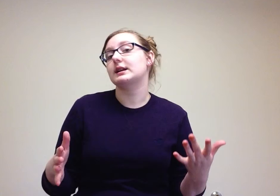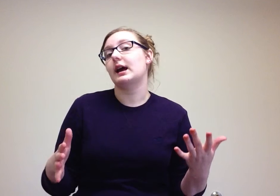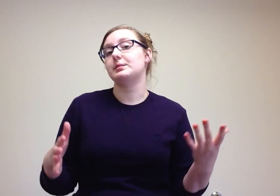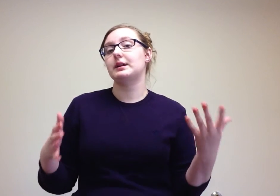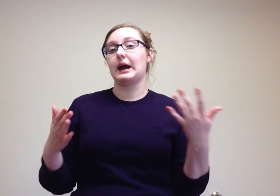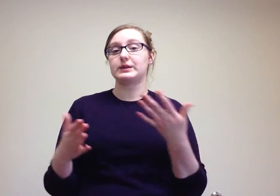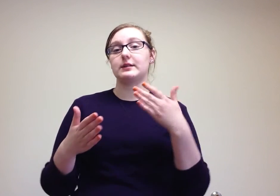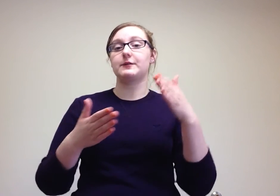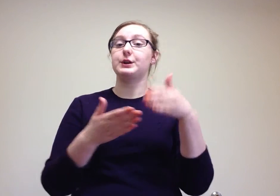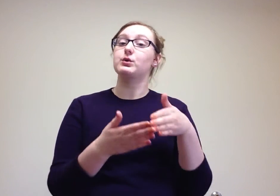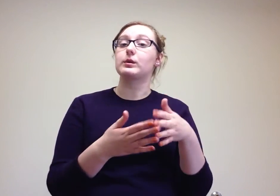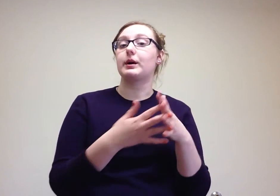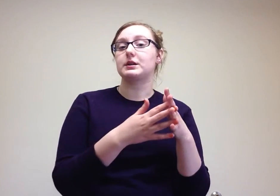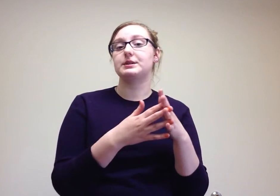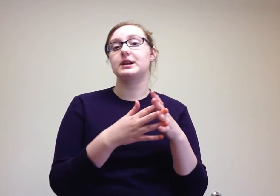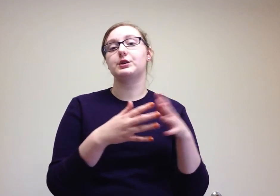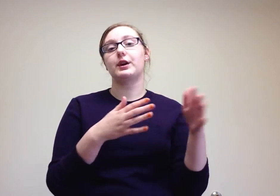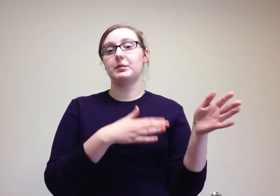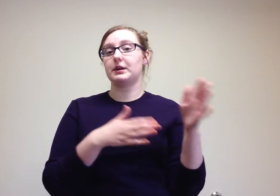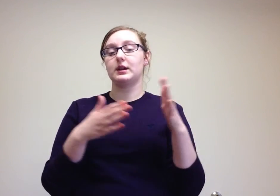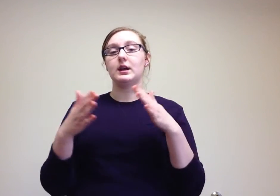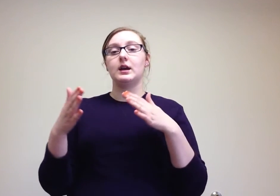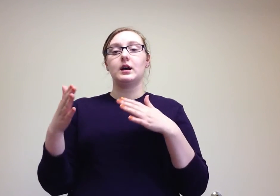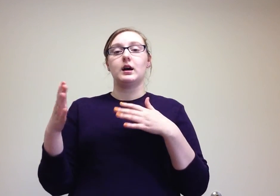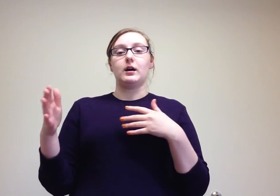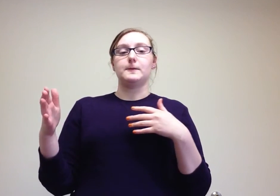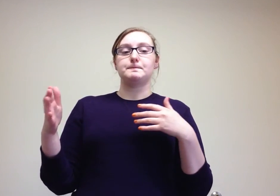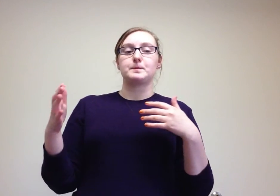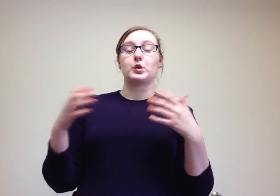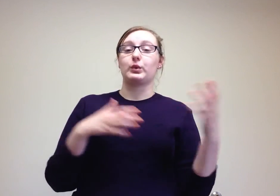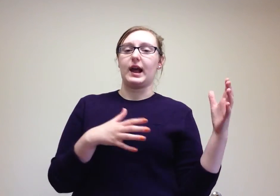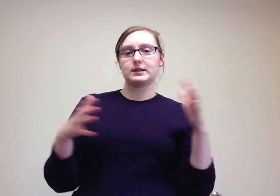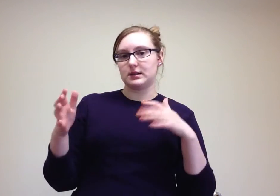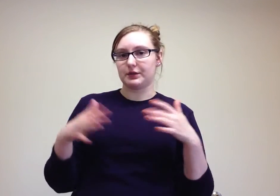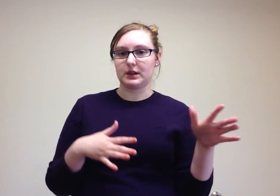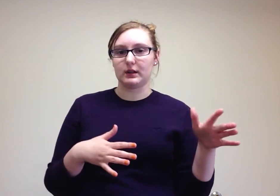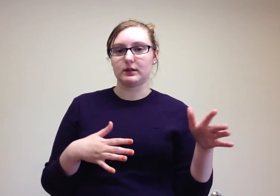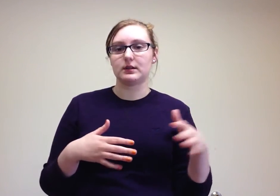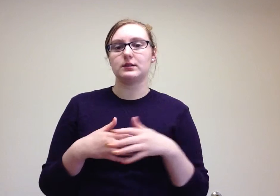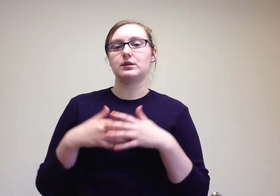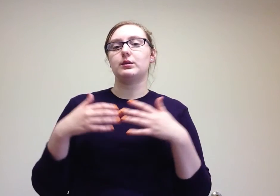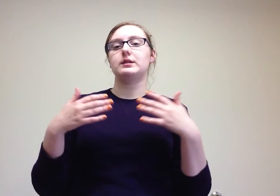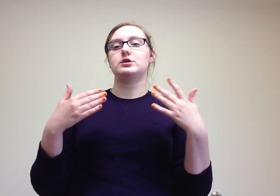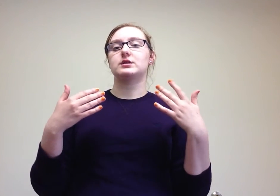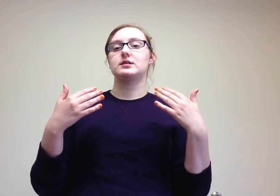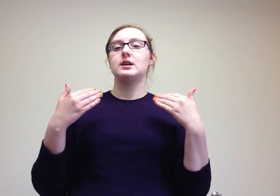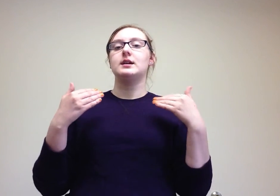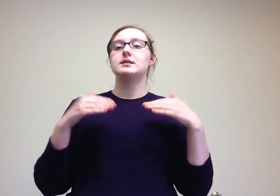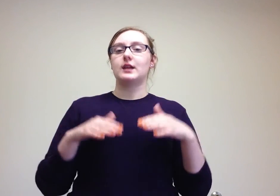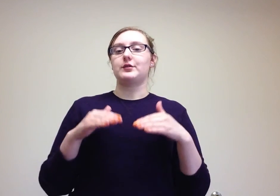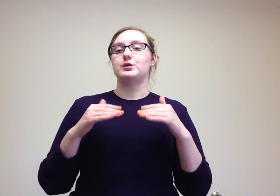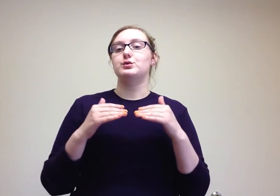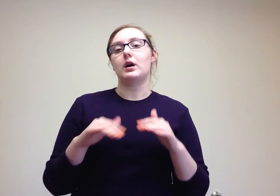to happen, how it's going to affect your body in particular. Everybody reacts to different things, and so it's just safer to